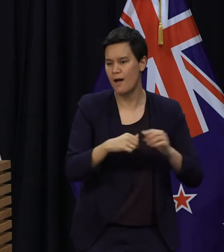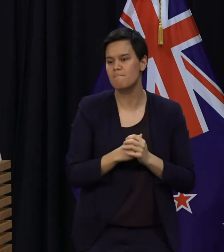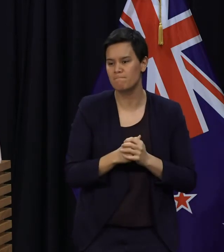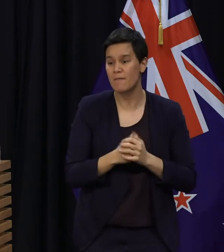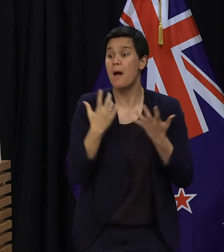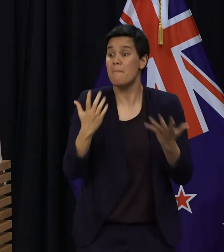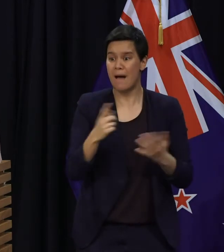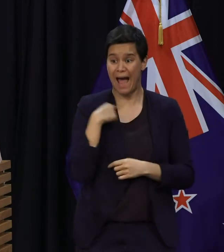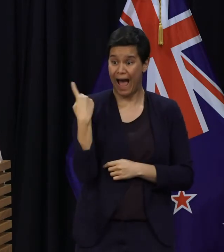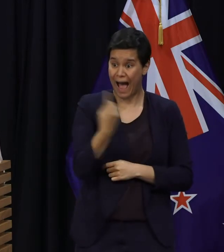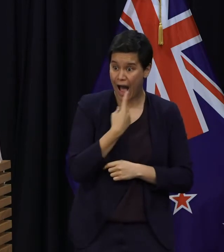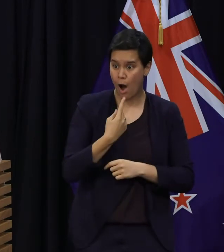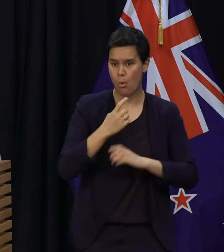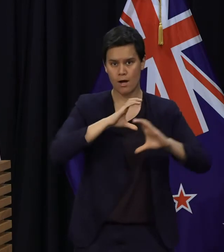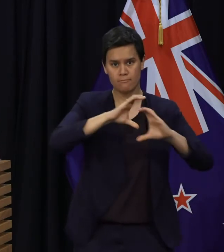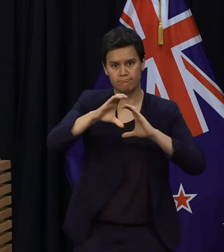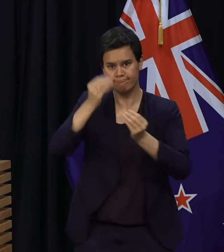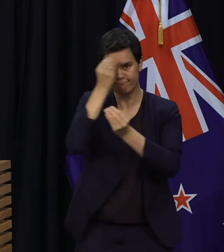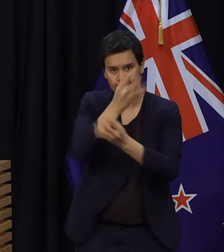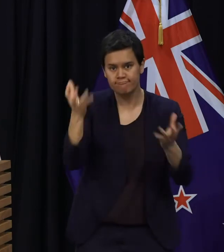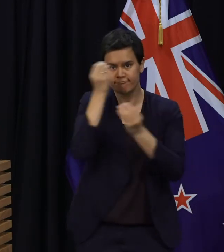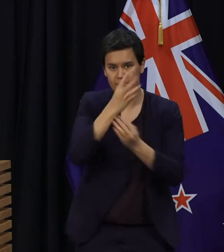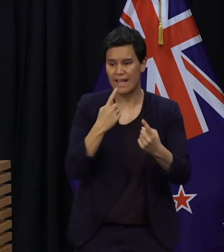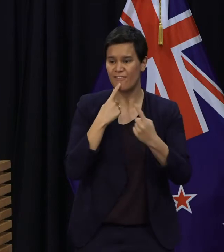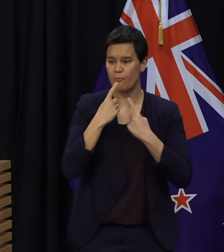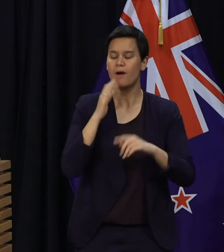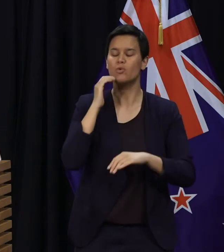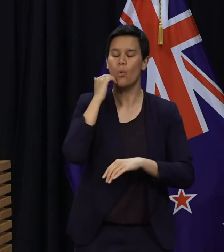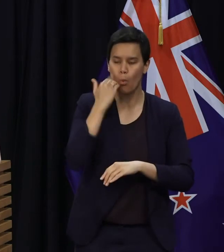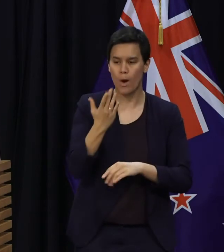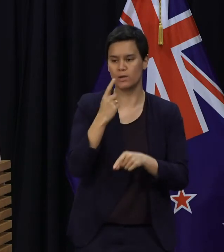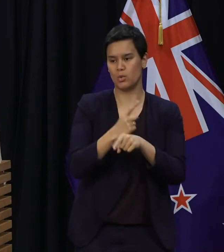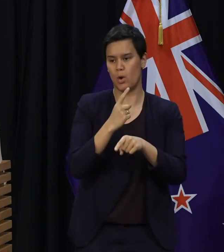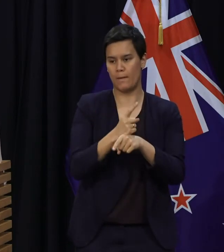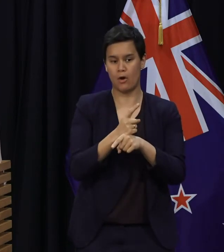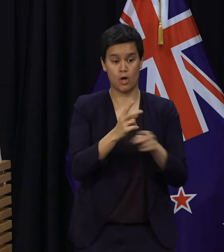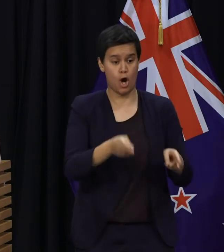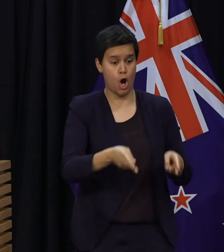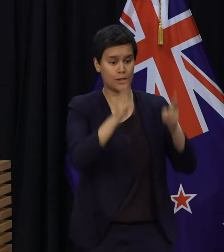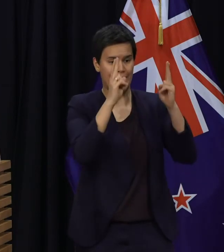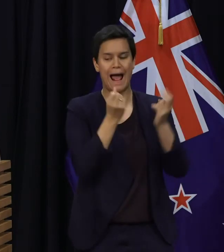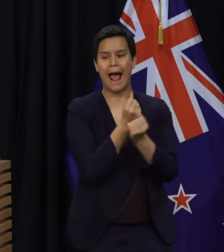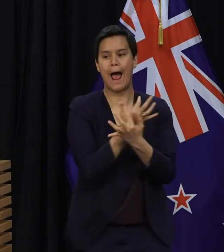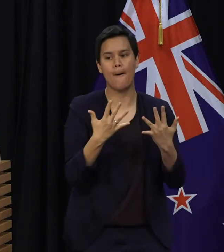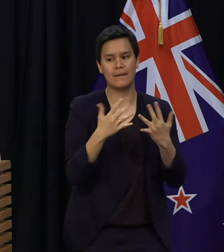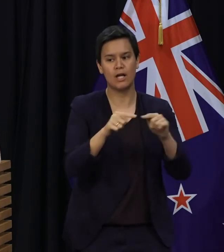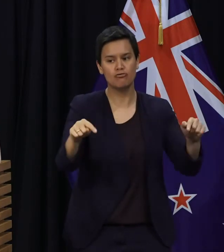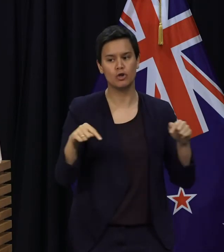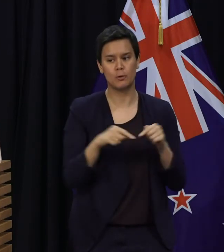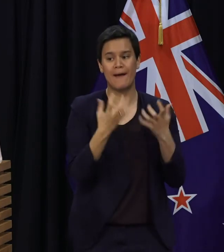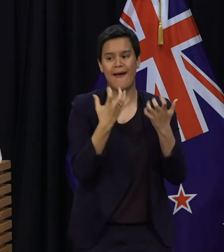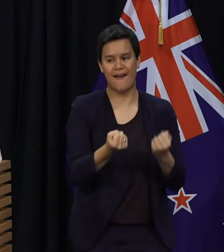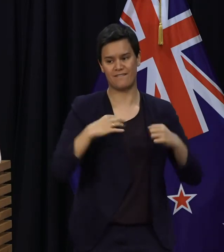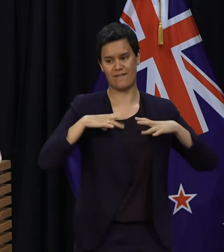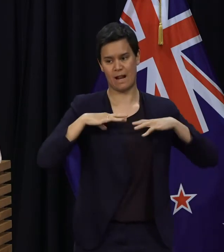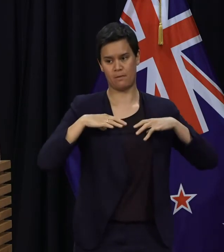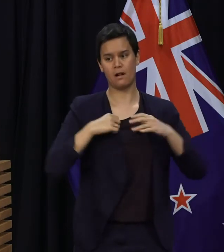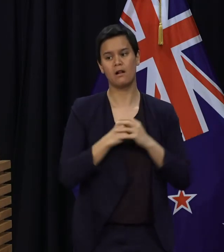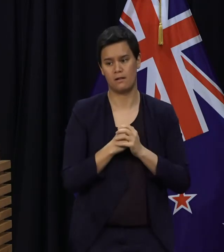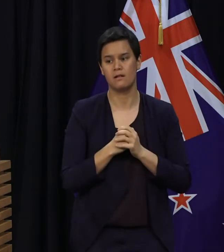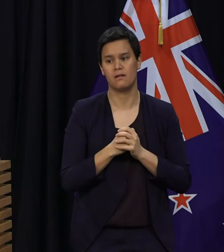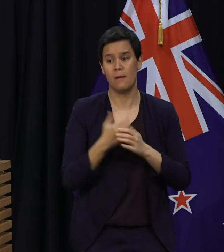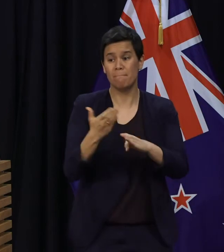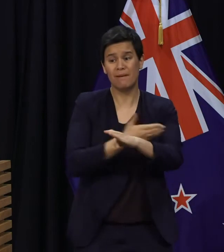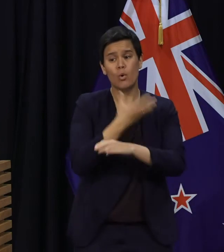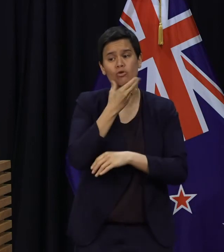been part of our public communication for some time because we need to make sure that we can manage the flow of New Zealanders and the high demand we have